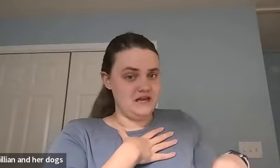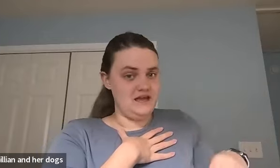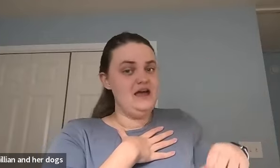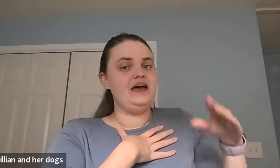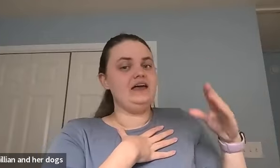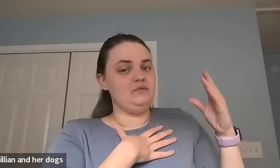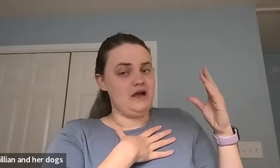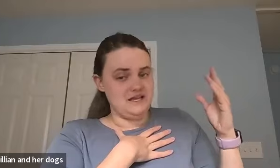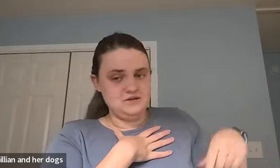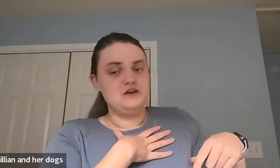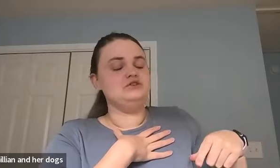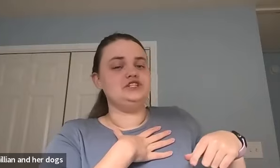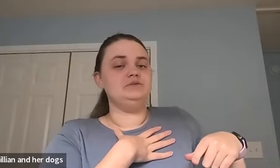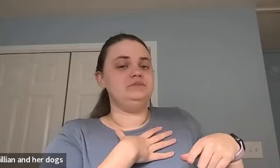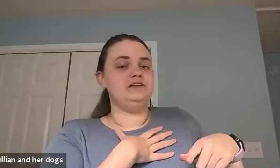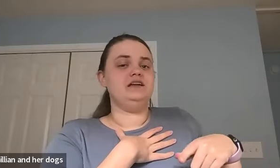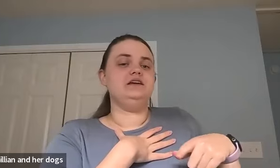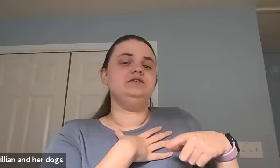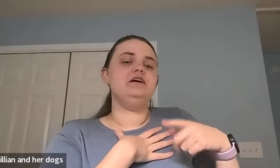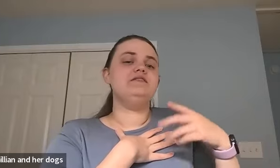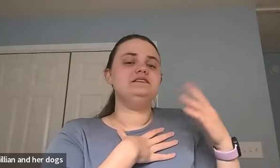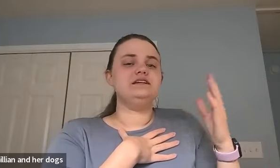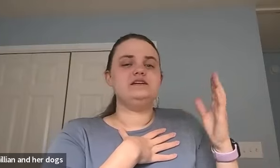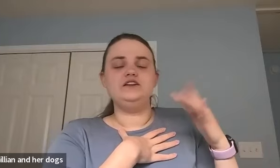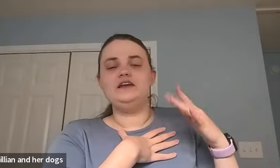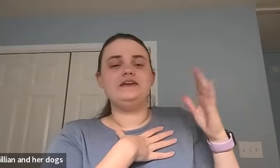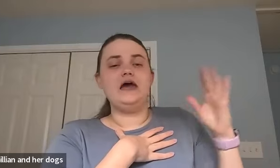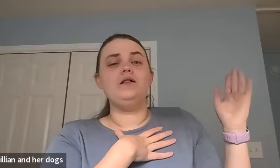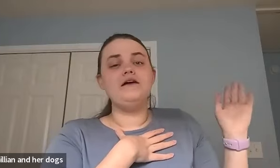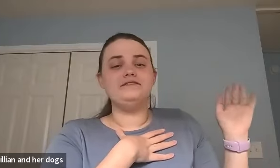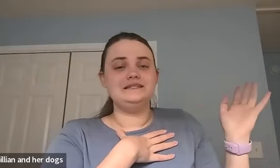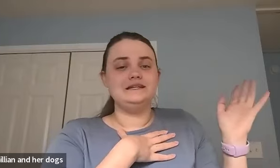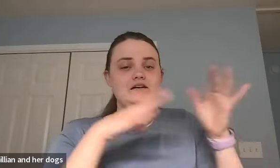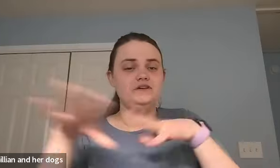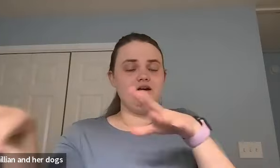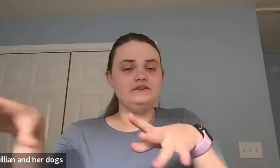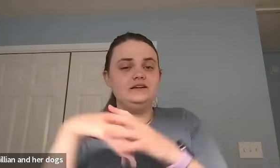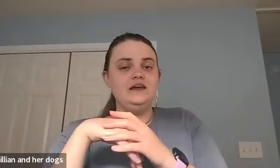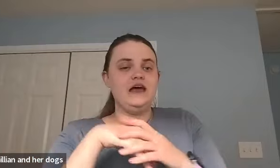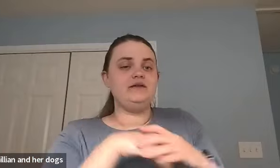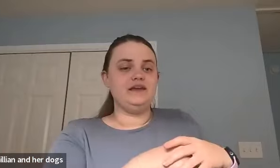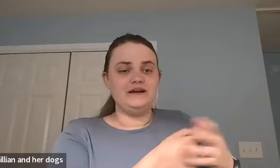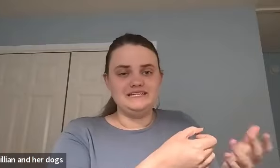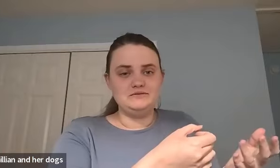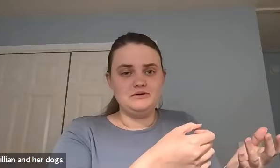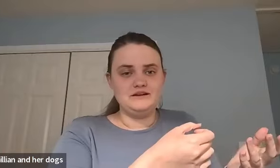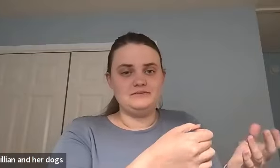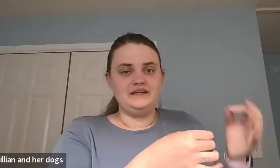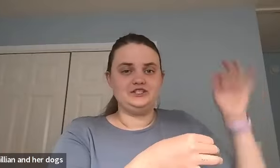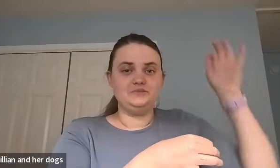day. And as we got older, she would be like, can you get the tea? Can you get the kettle off the oven and make my tea real quick for me? Just putting